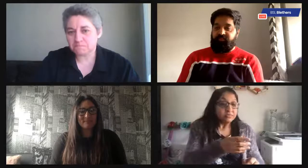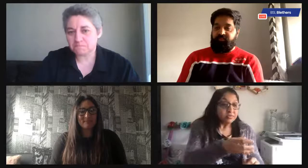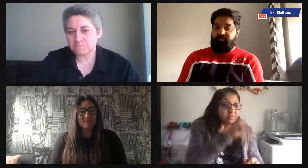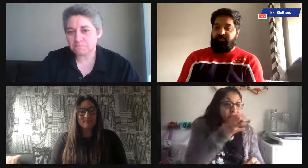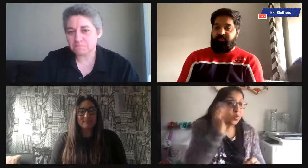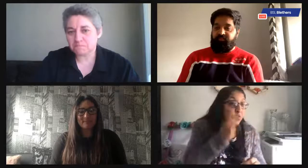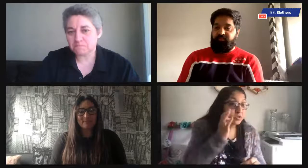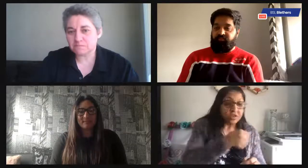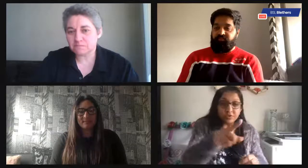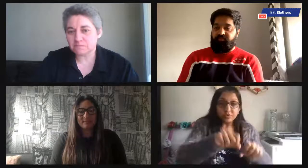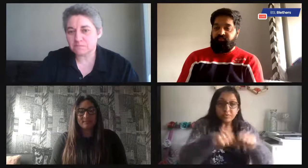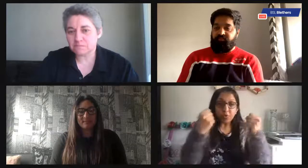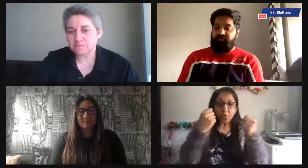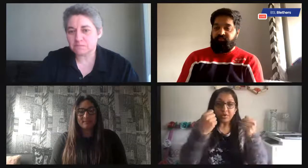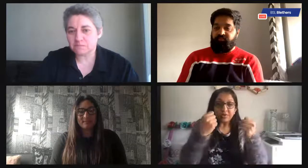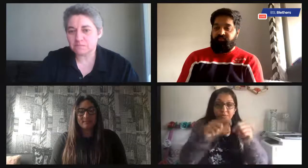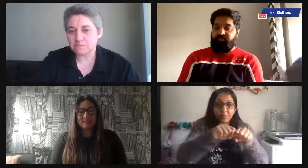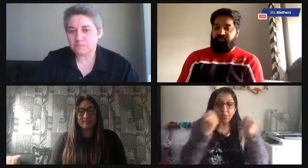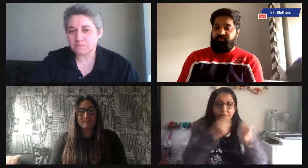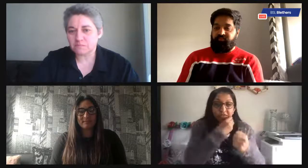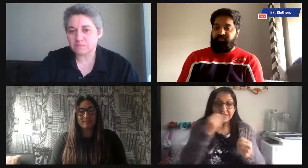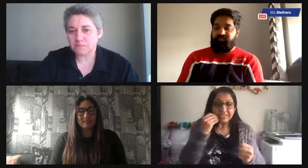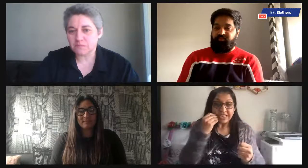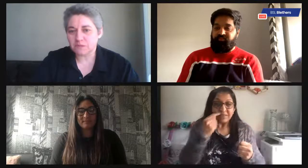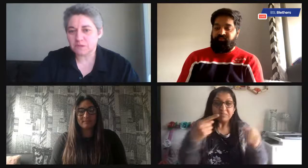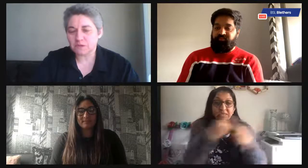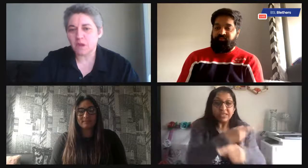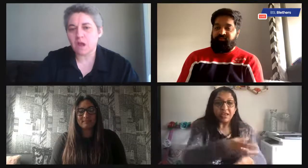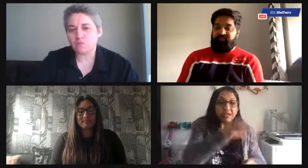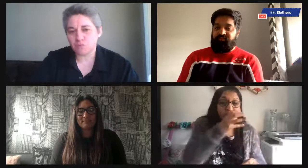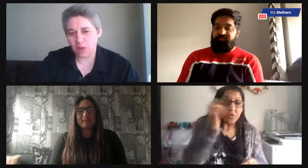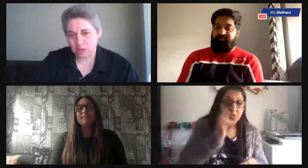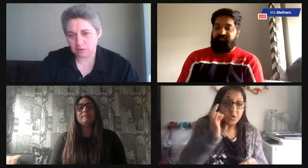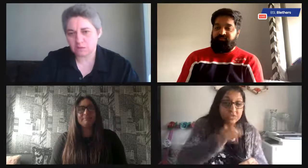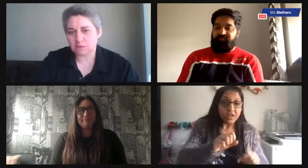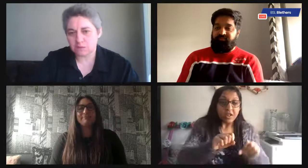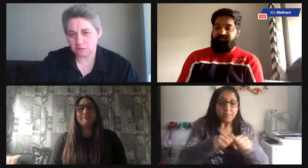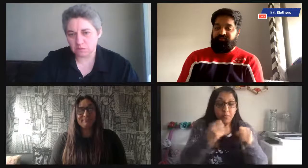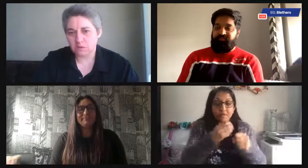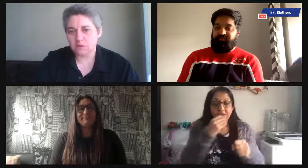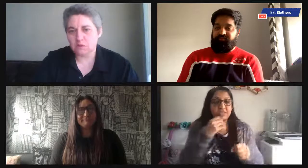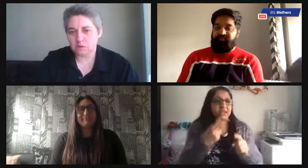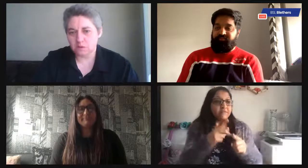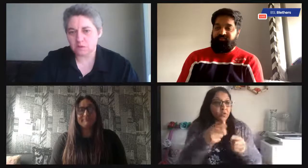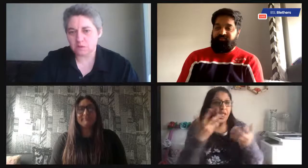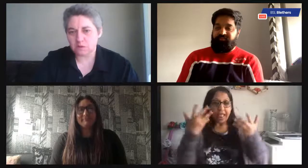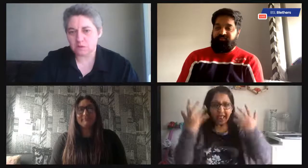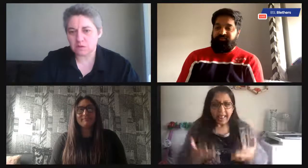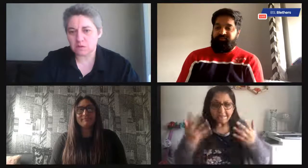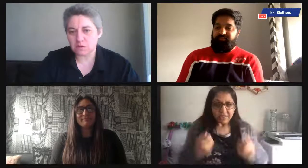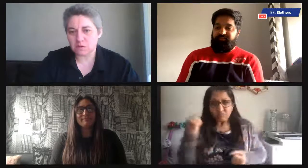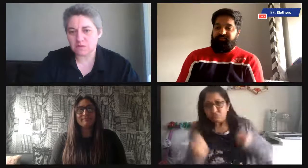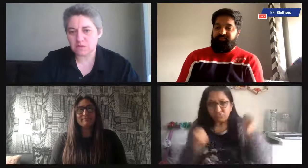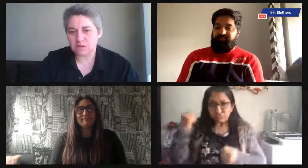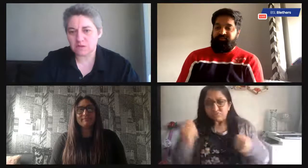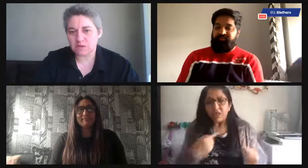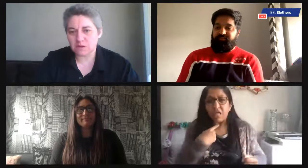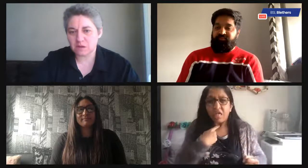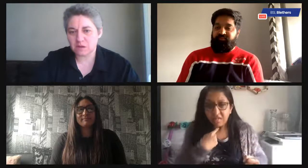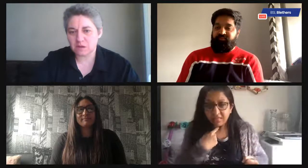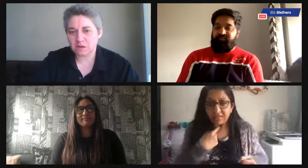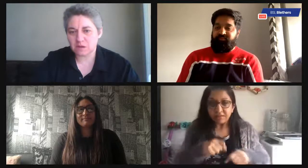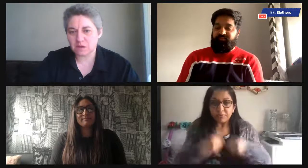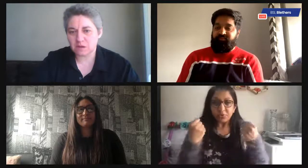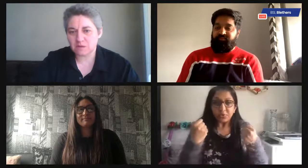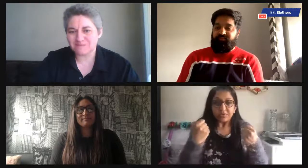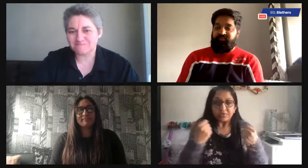well. Um, and if you drink any water, then you've broke your fast. So, and